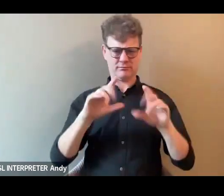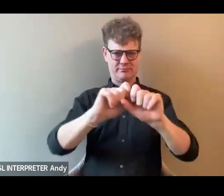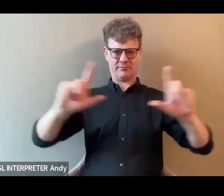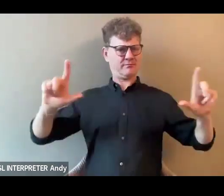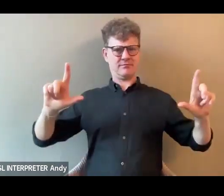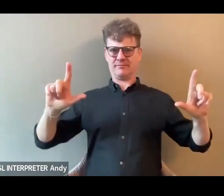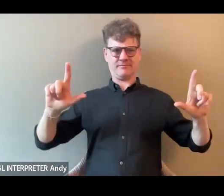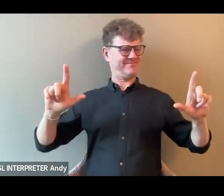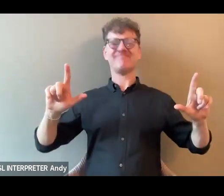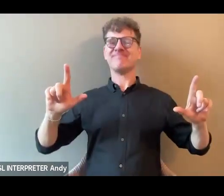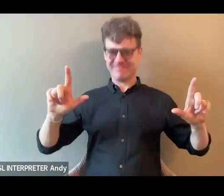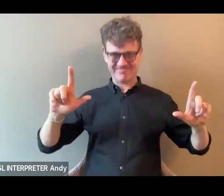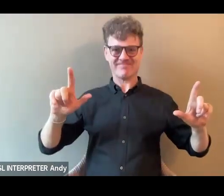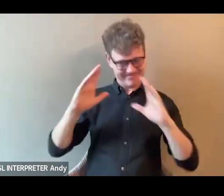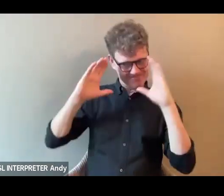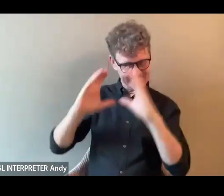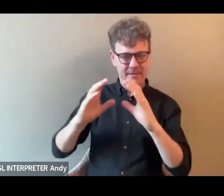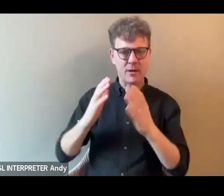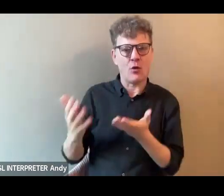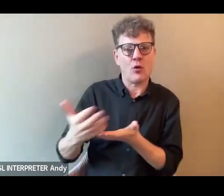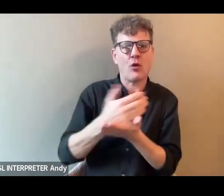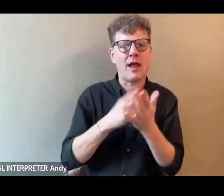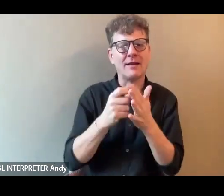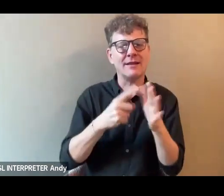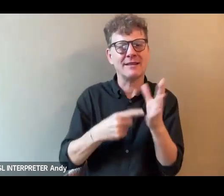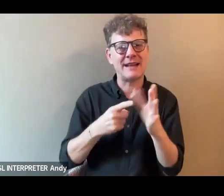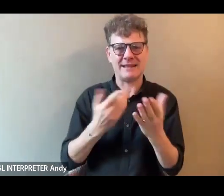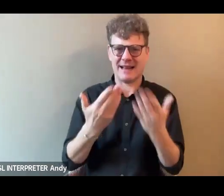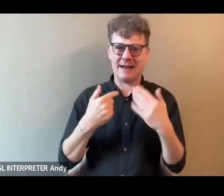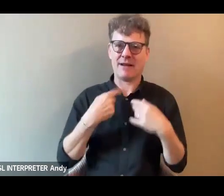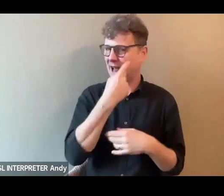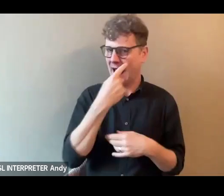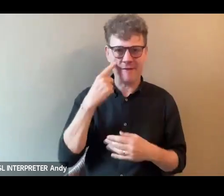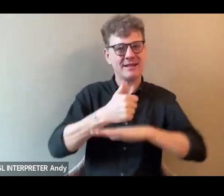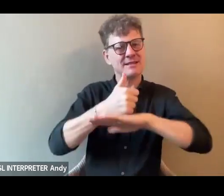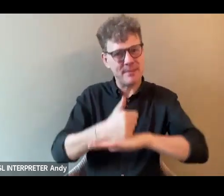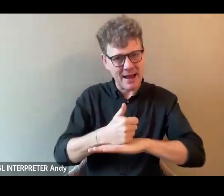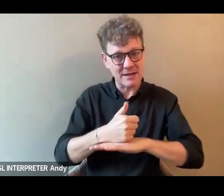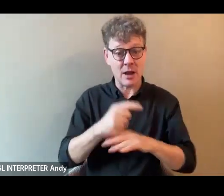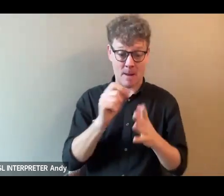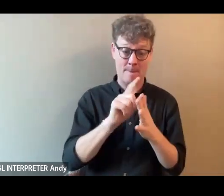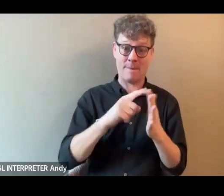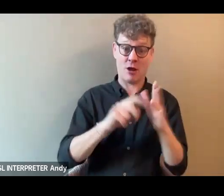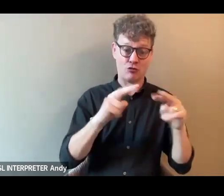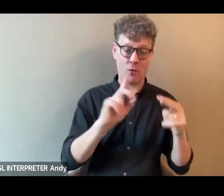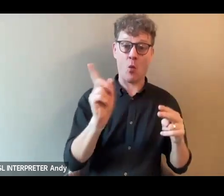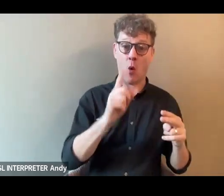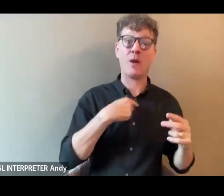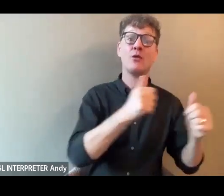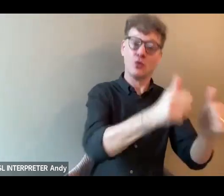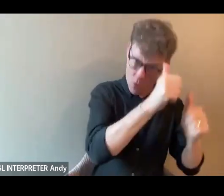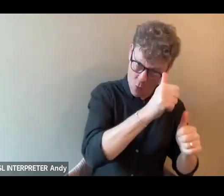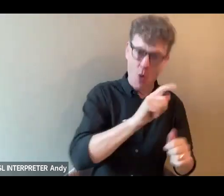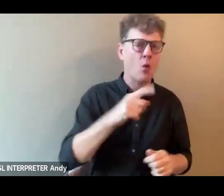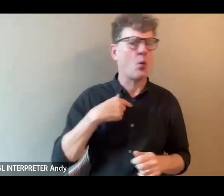done is try to gather data to build an evidence base around what we know and don't know about peer review. And to do